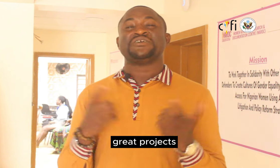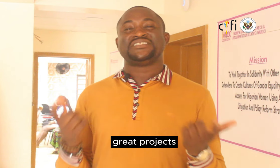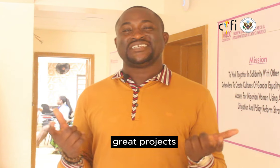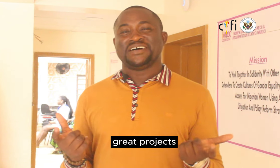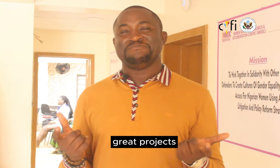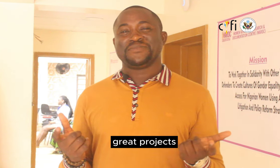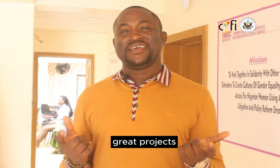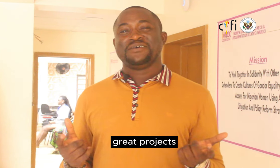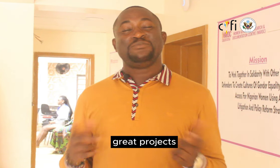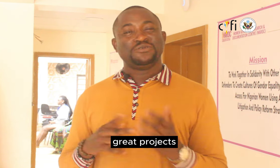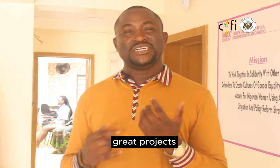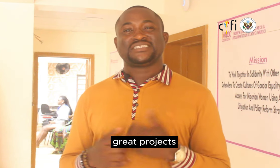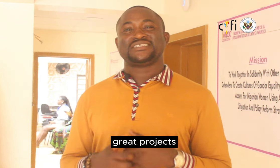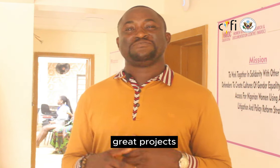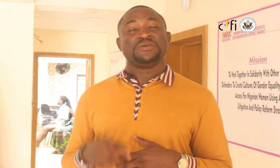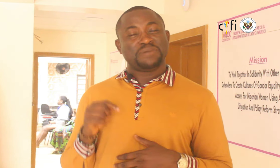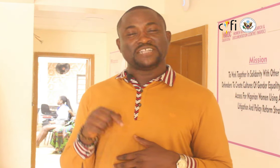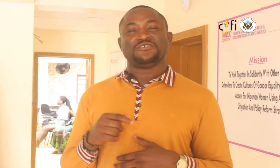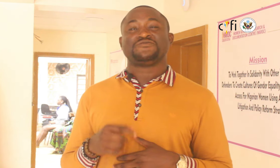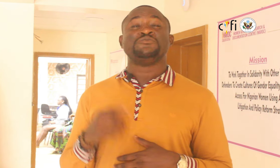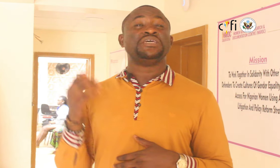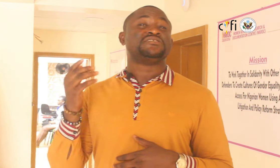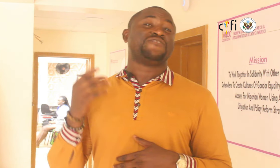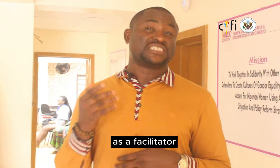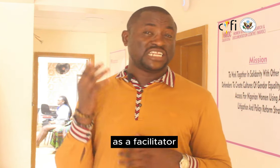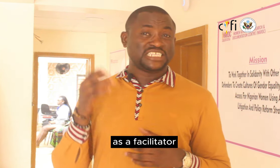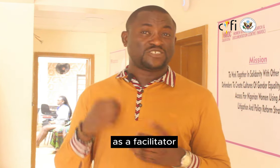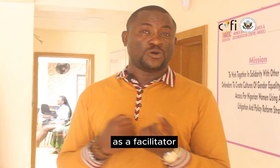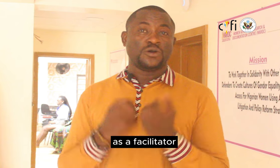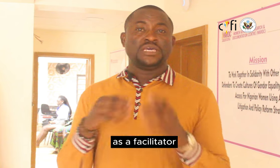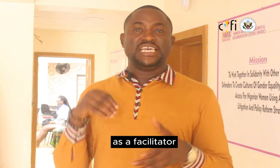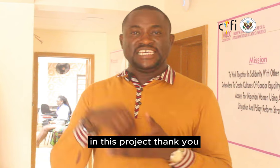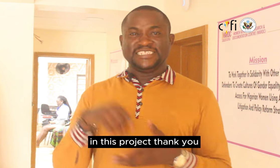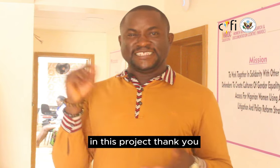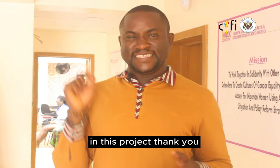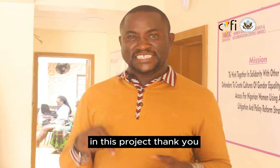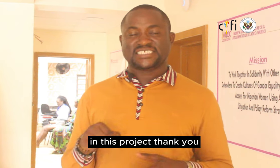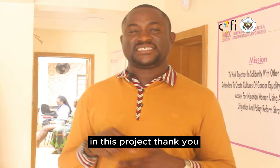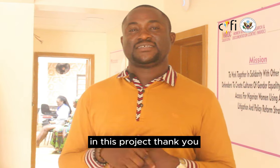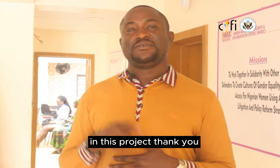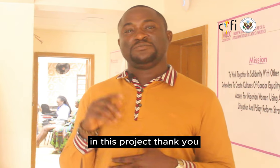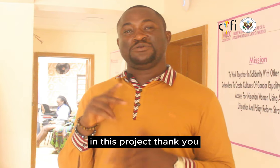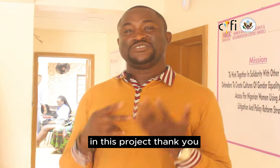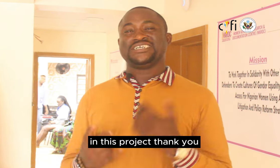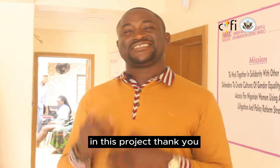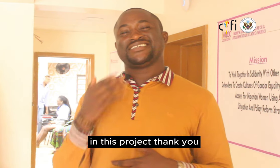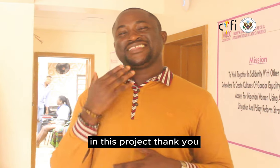great project, be part of, to be a facilitator in this project. Thank